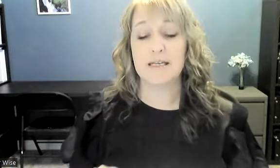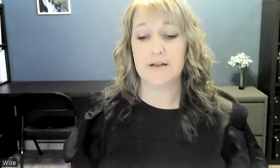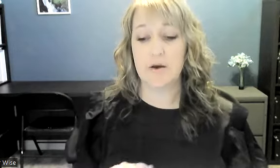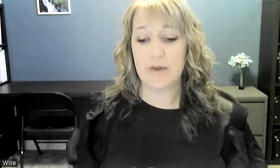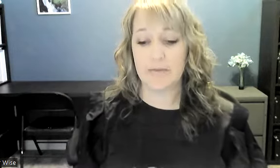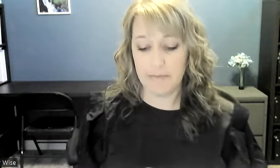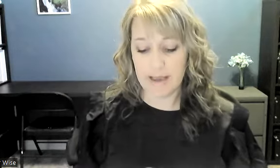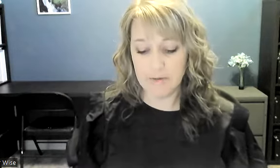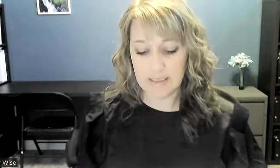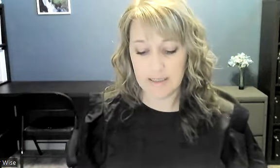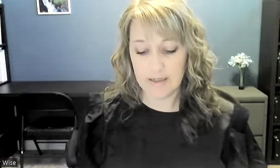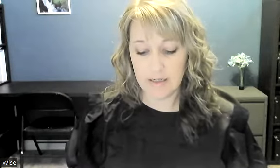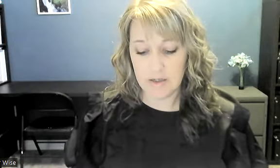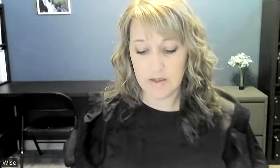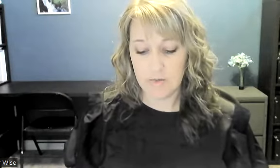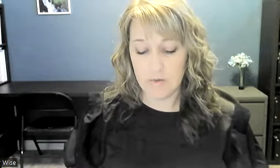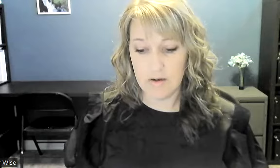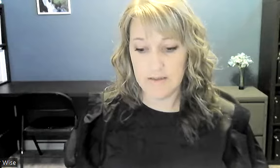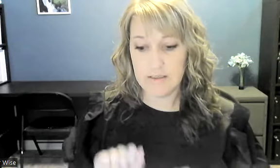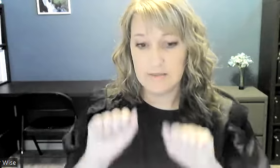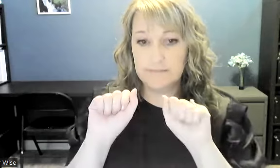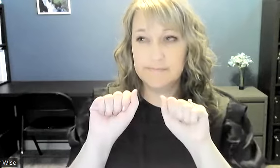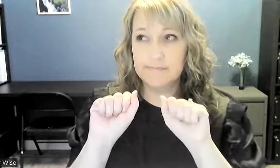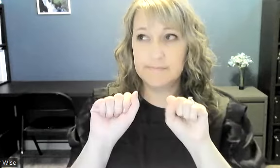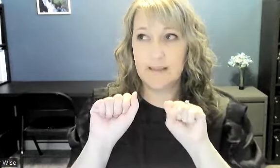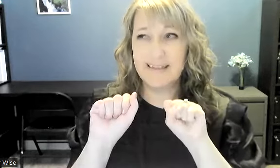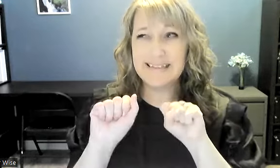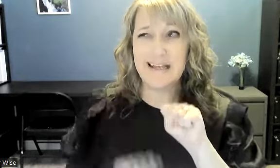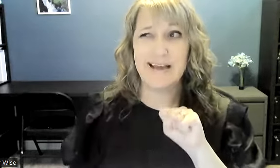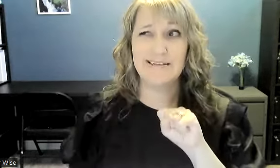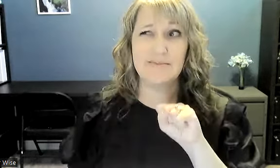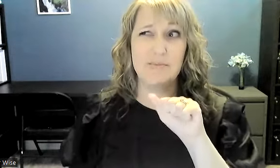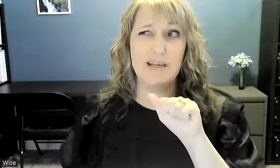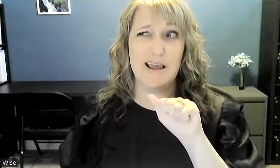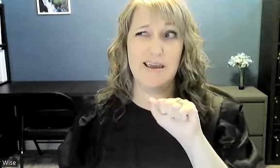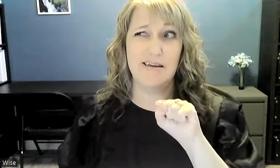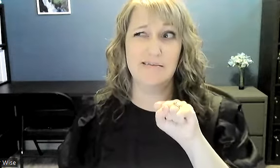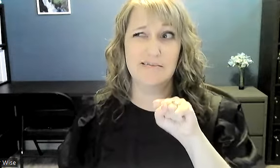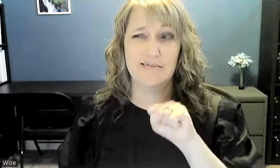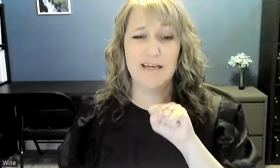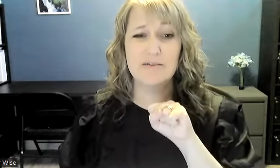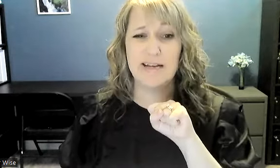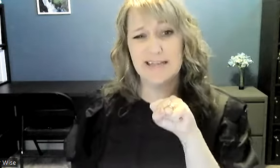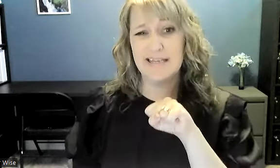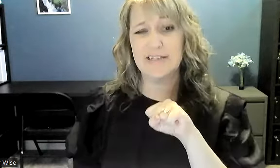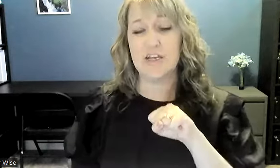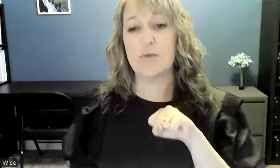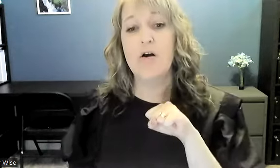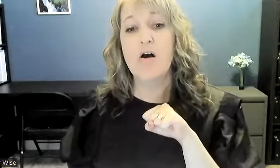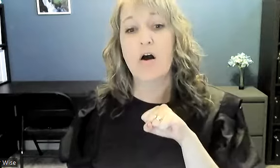Mountain. Okay, for mountain, you want, I think it's an S, maybe an A. I do an S, hand shape on